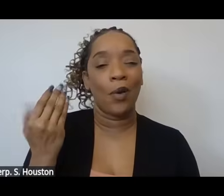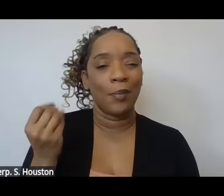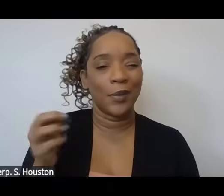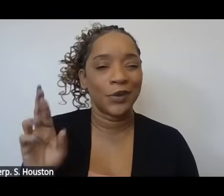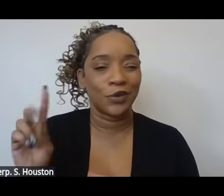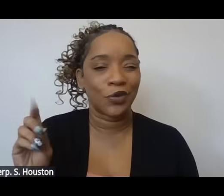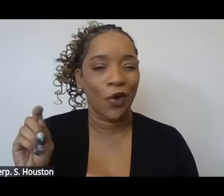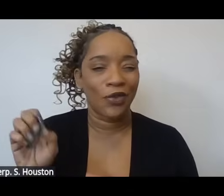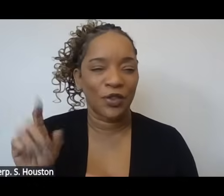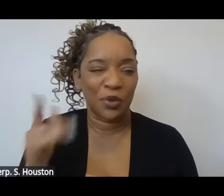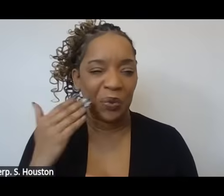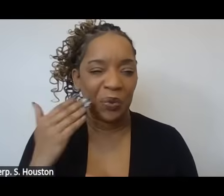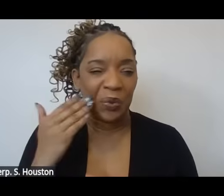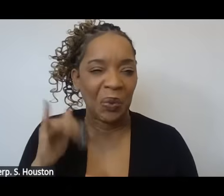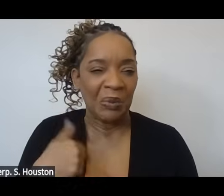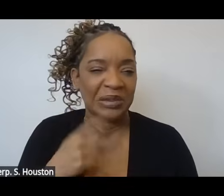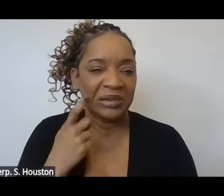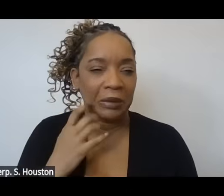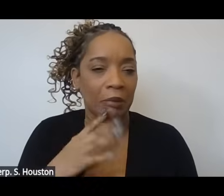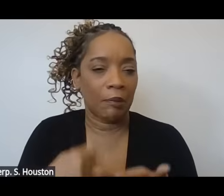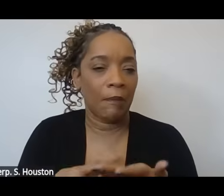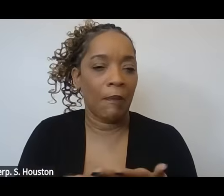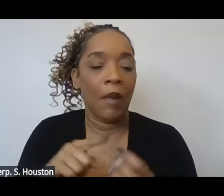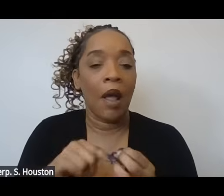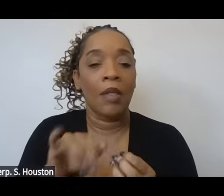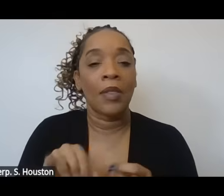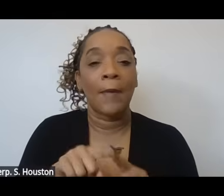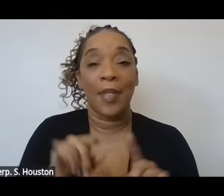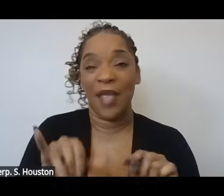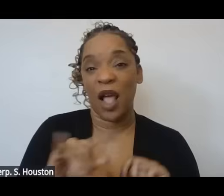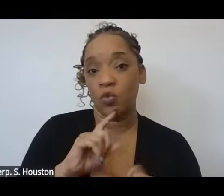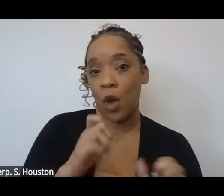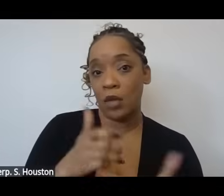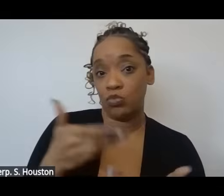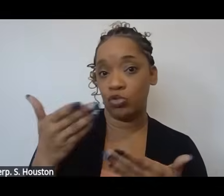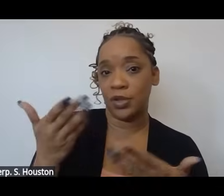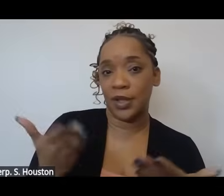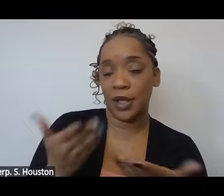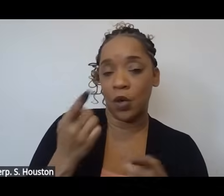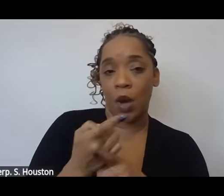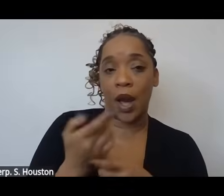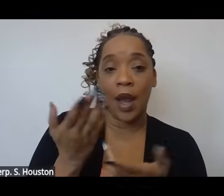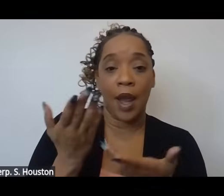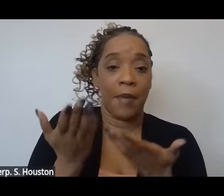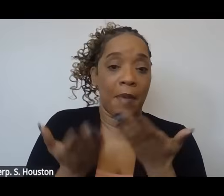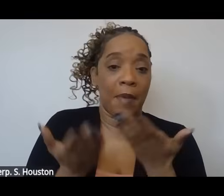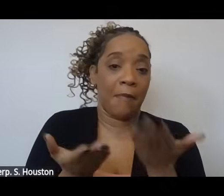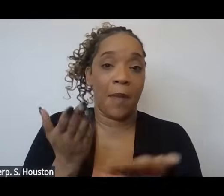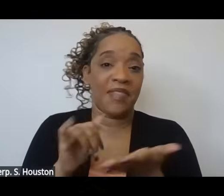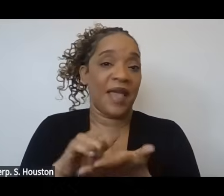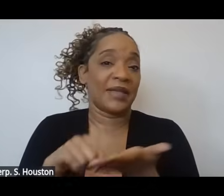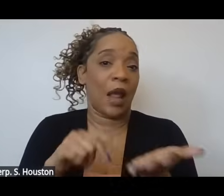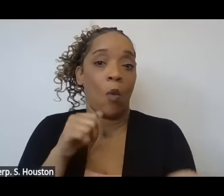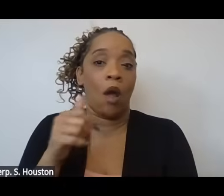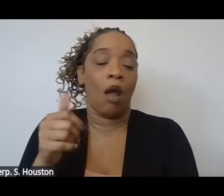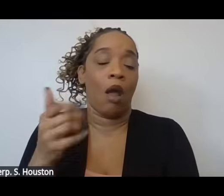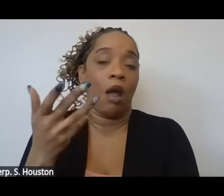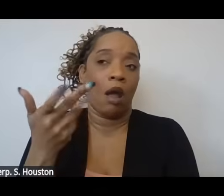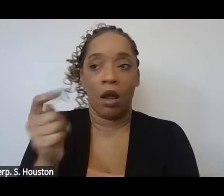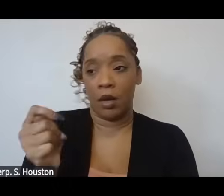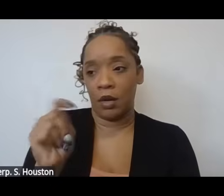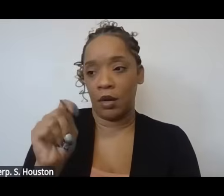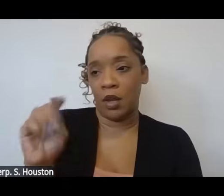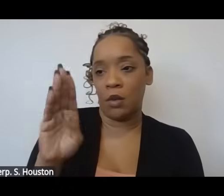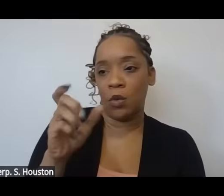And that's what's presented here, right? And granted, that may not be what the Bureau is going to use to evaluate.